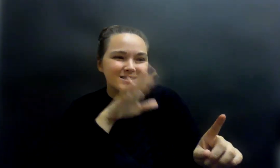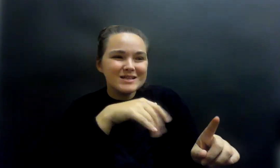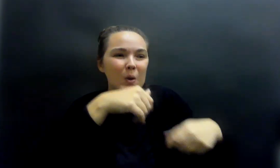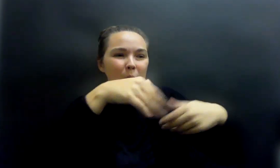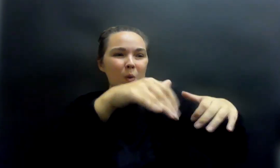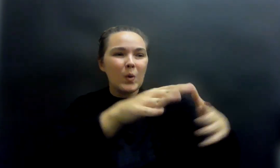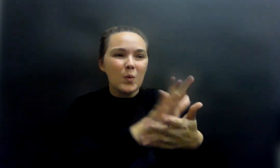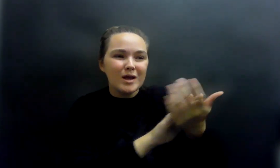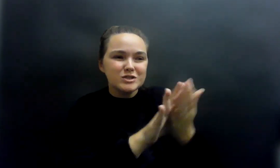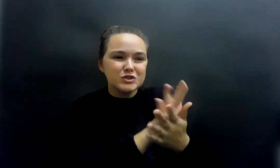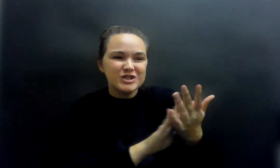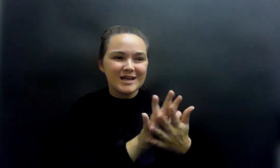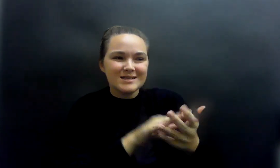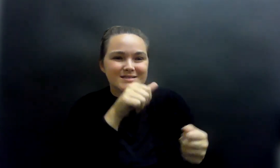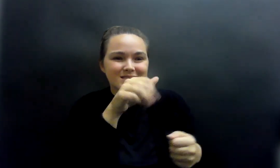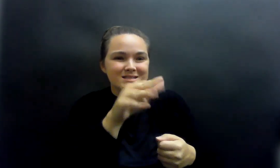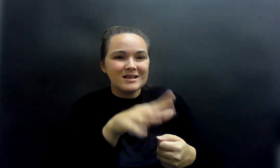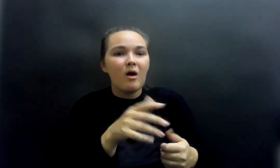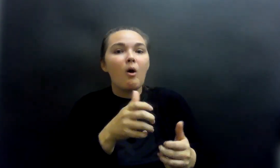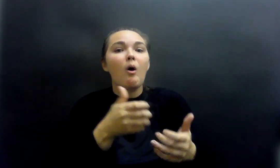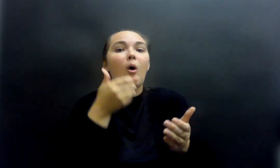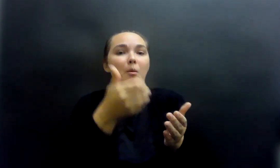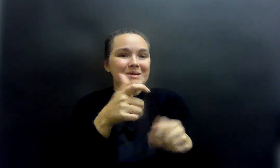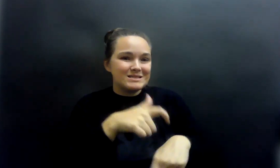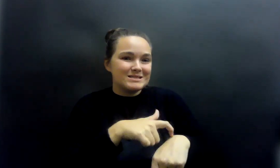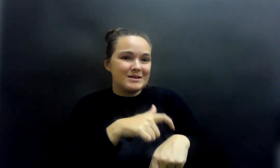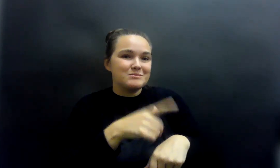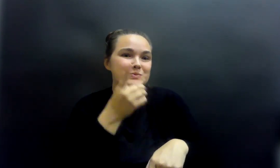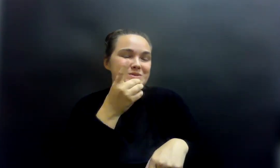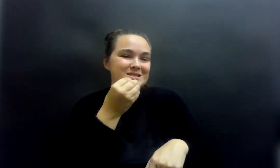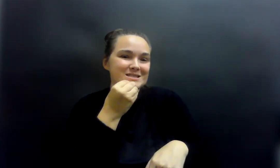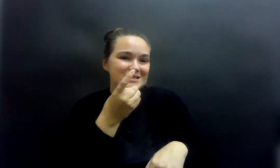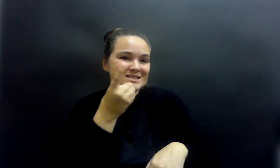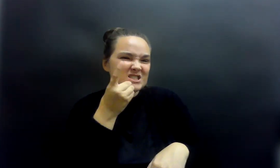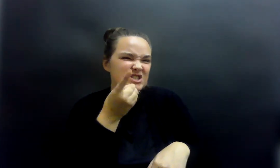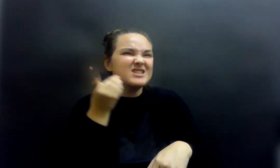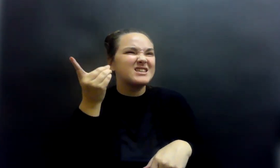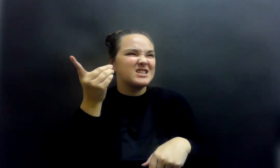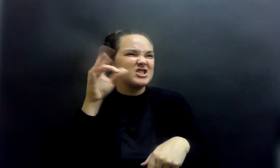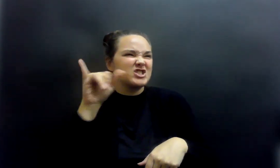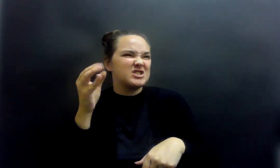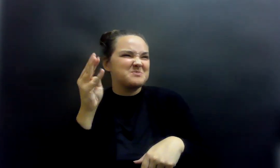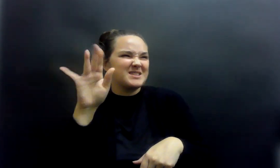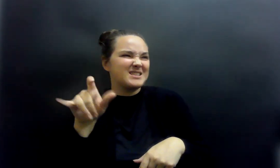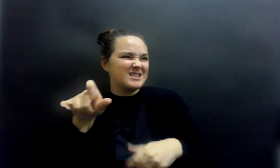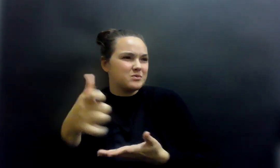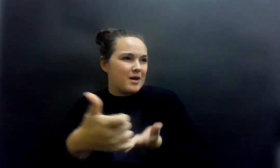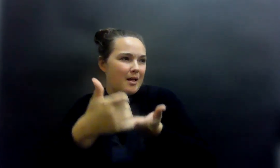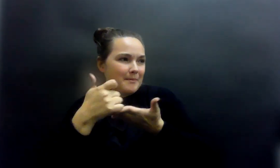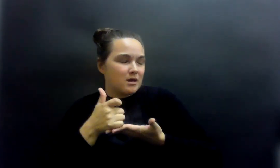your hands. It's almost time for dinner, and Jimmy needs to help me. Aw, whined the 7